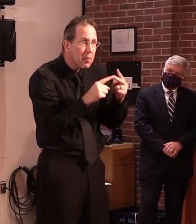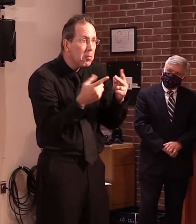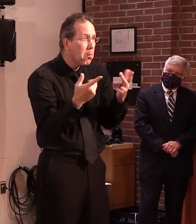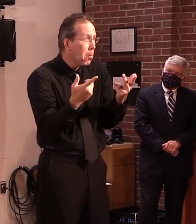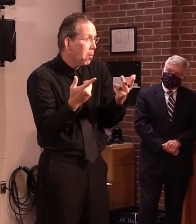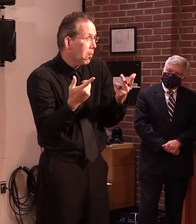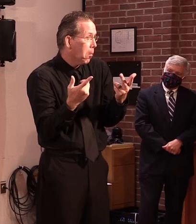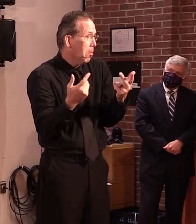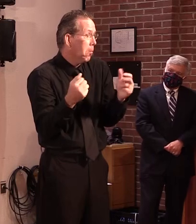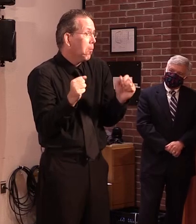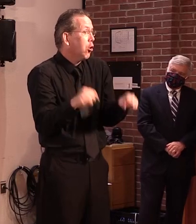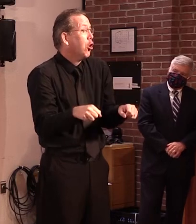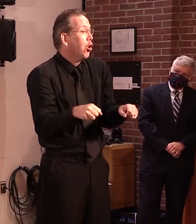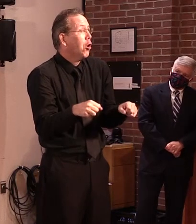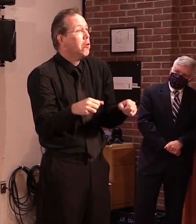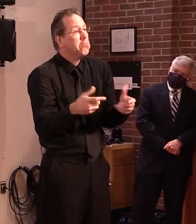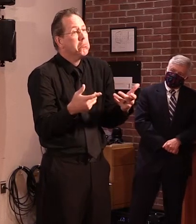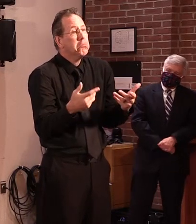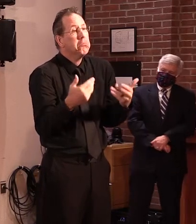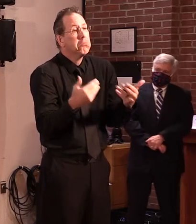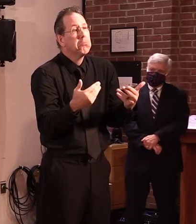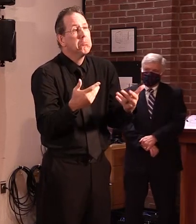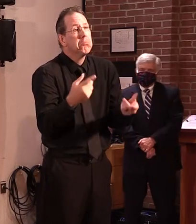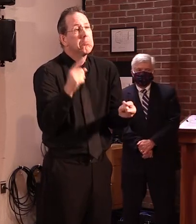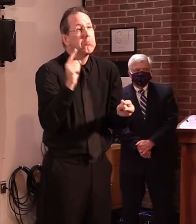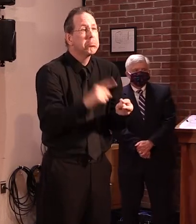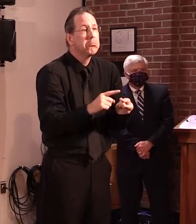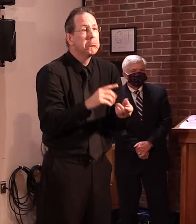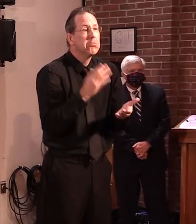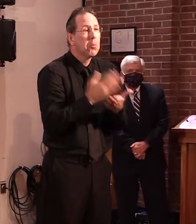get back to normal, open up the economy,